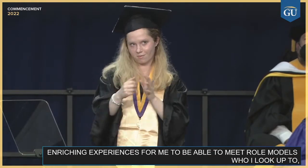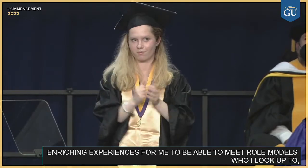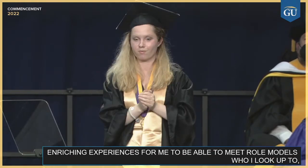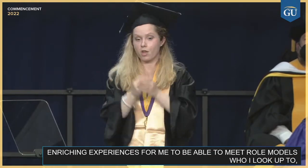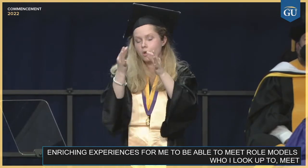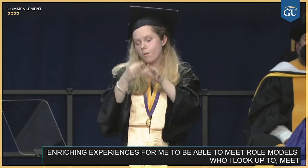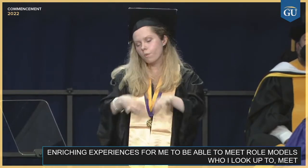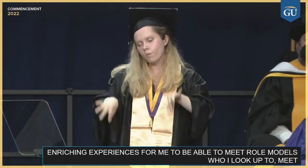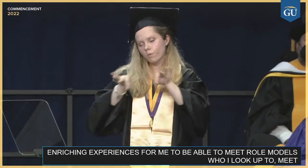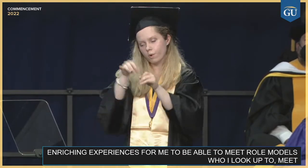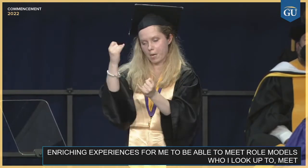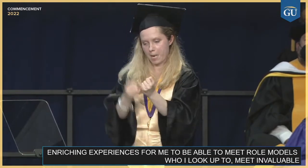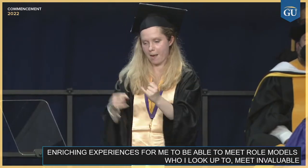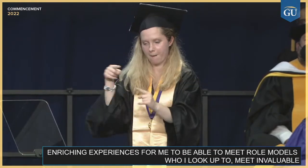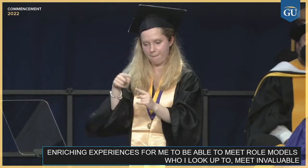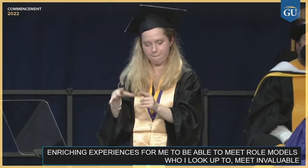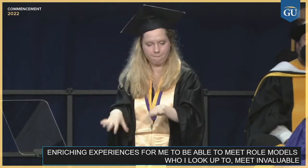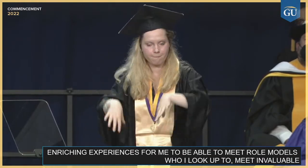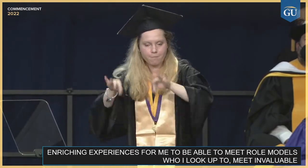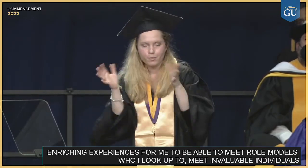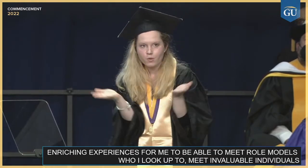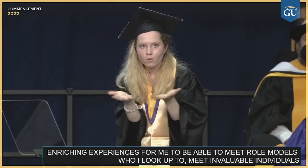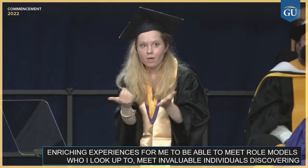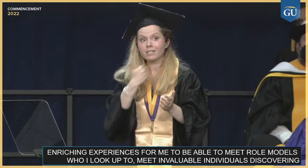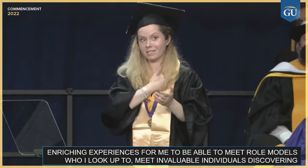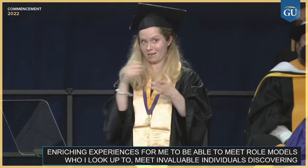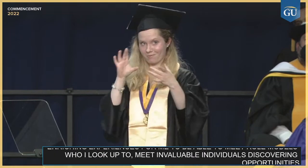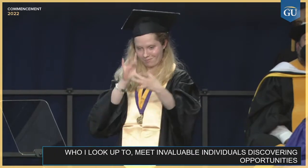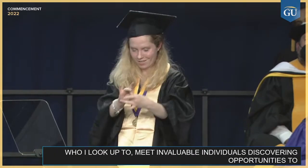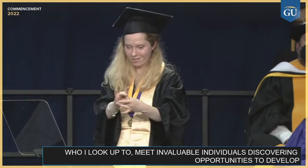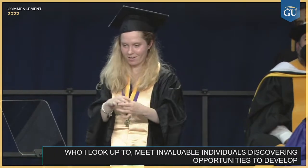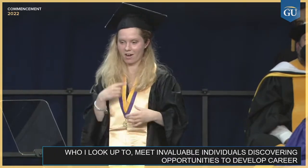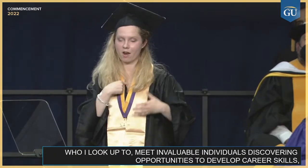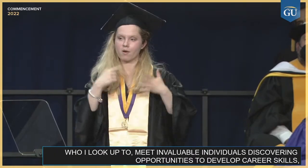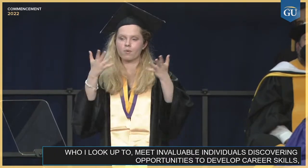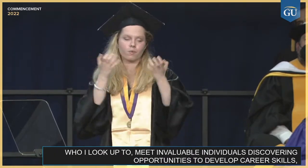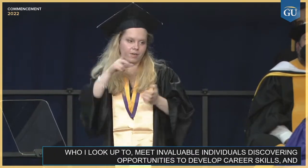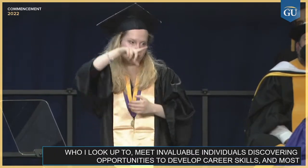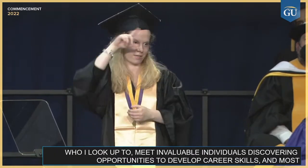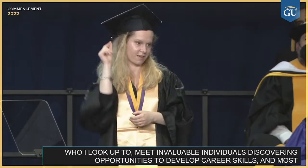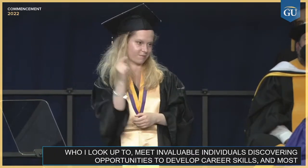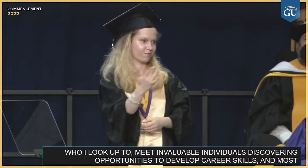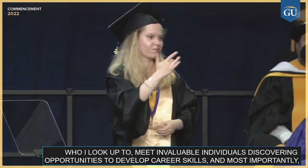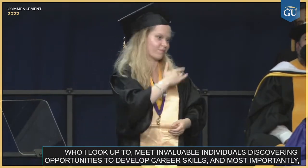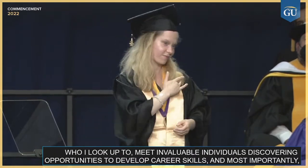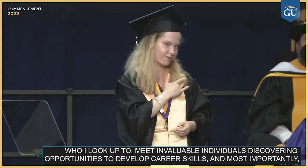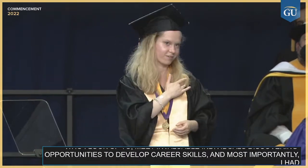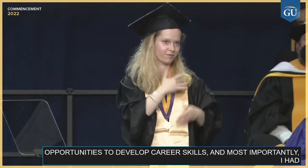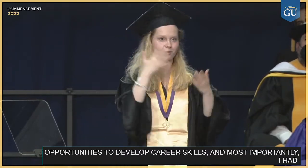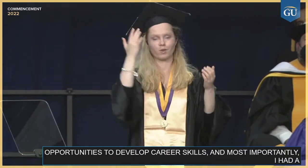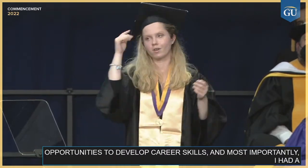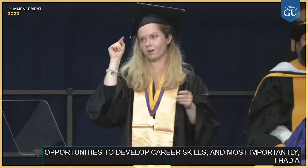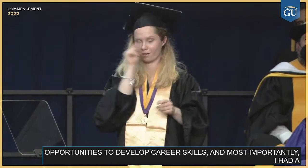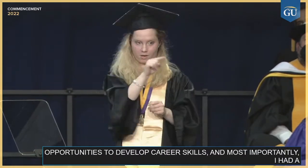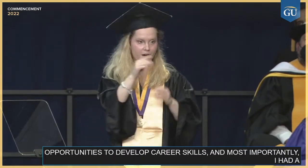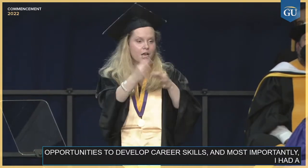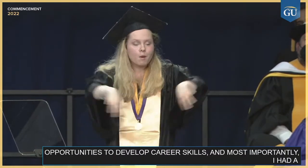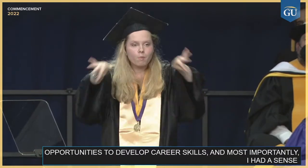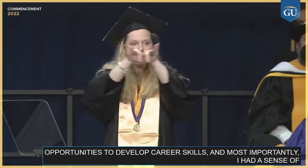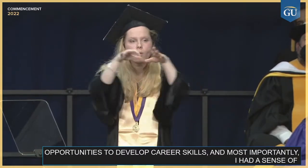career skills, and most importantly, I had a sense of belonging here. I want to thank Gallaudet from the bottom of